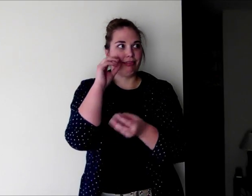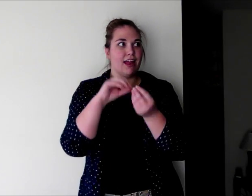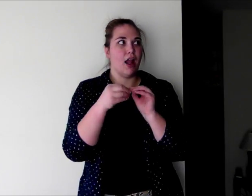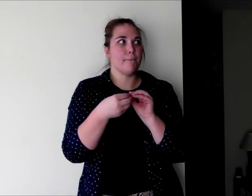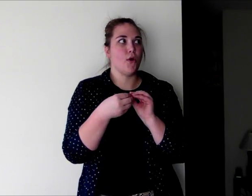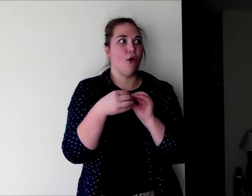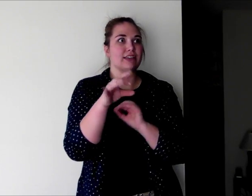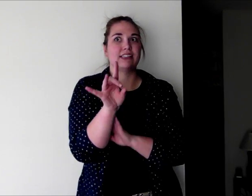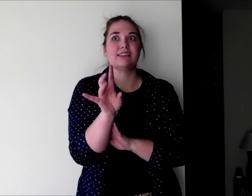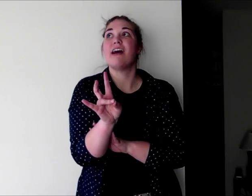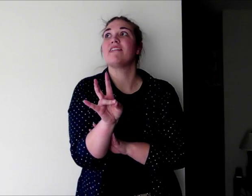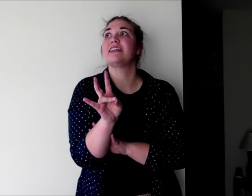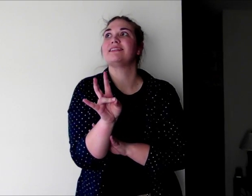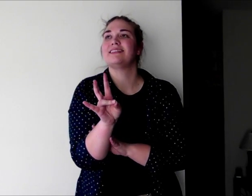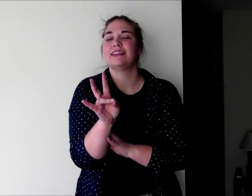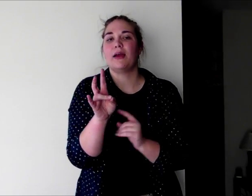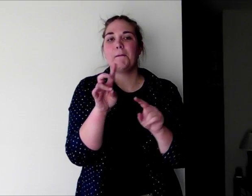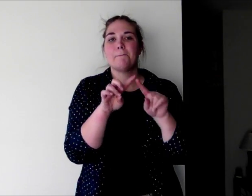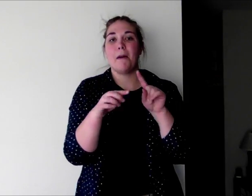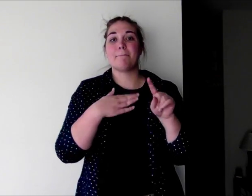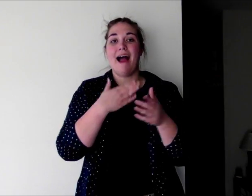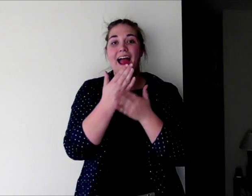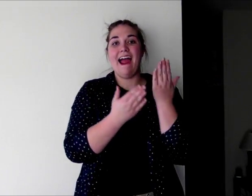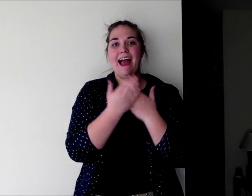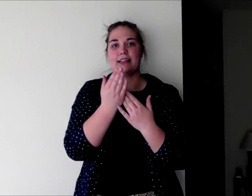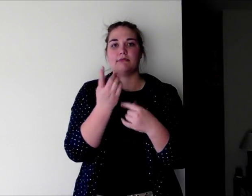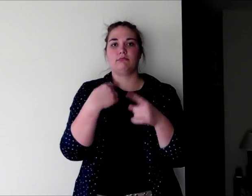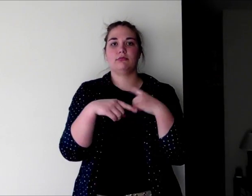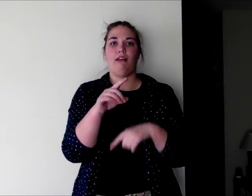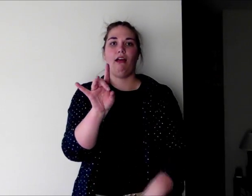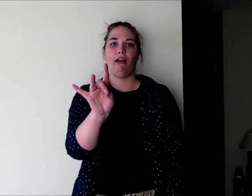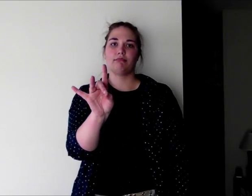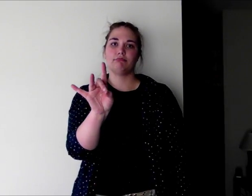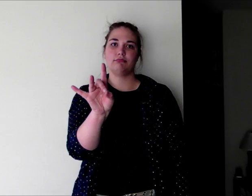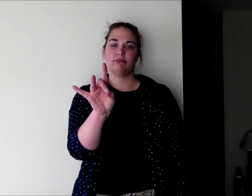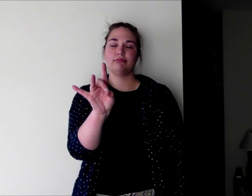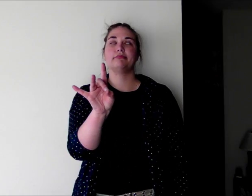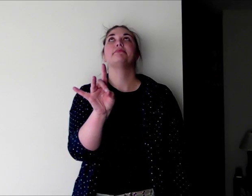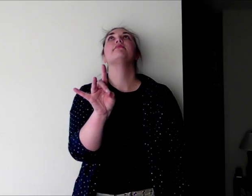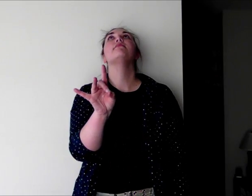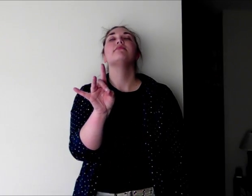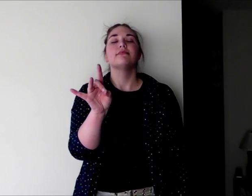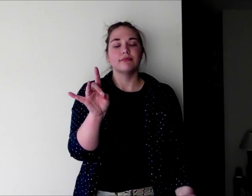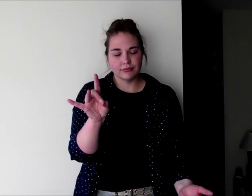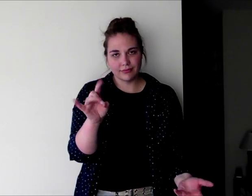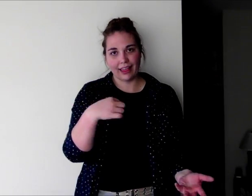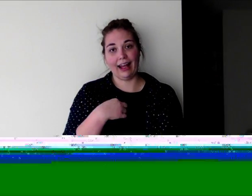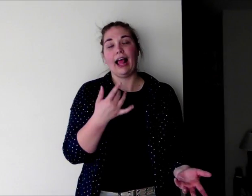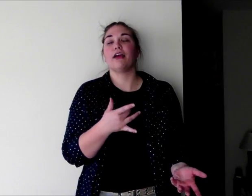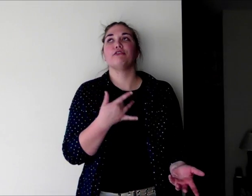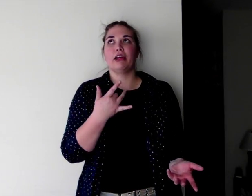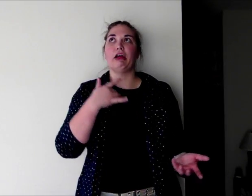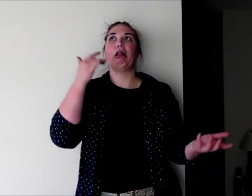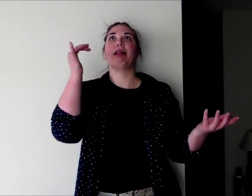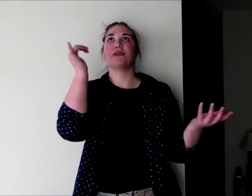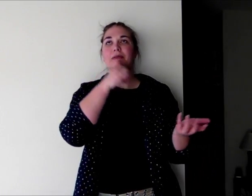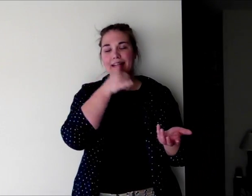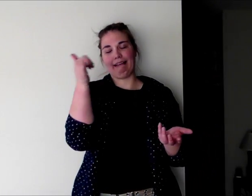sometimes I might think about the number 7, but my hands will sign 8. And then of course I